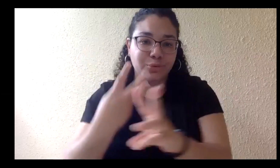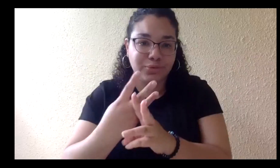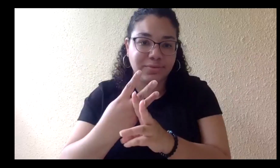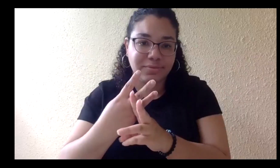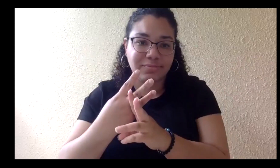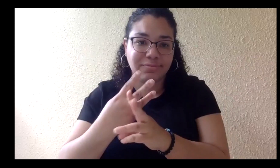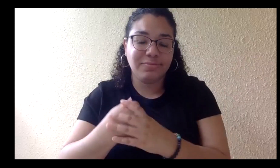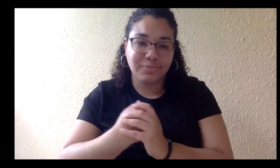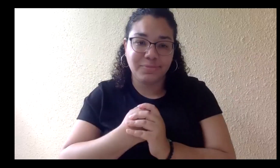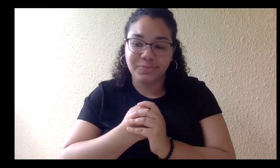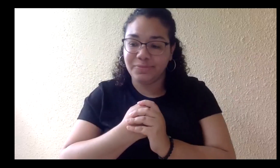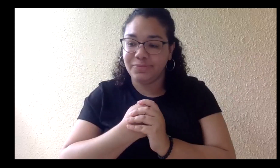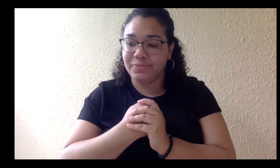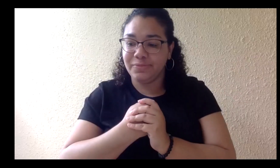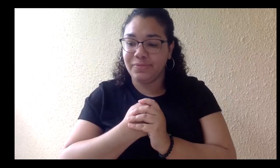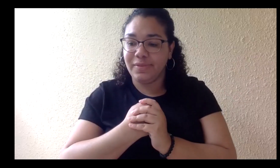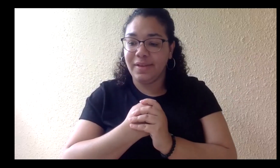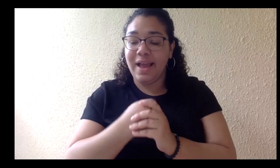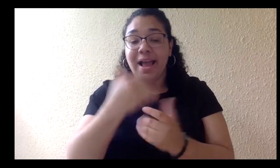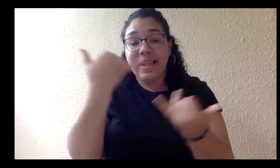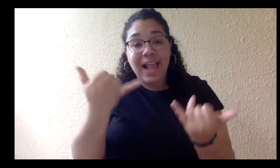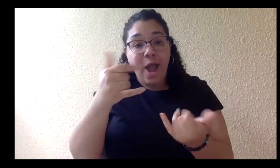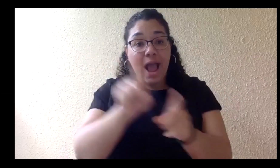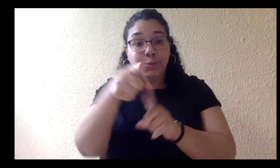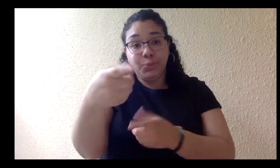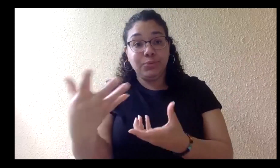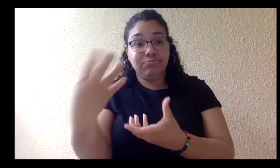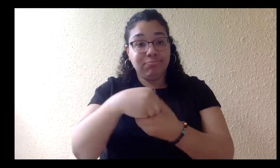consider what your contribution to this world will be.